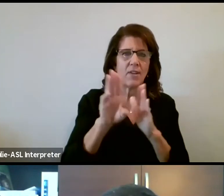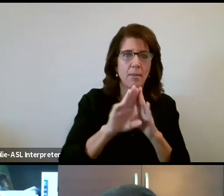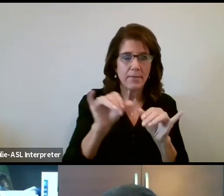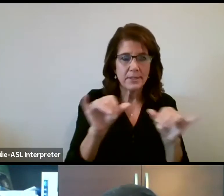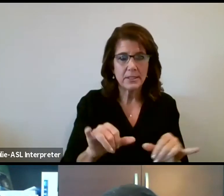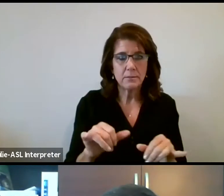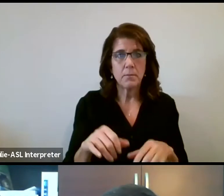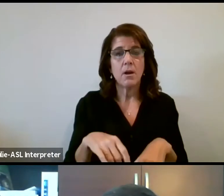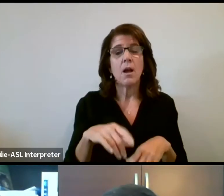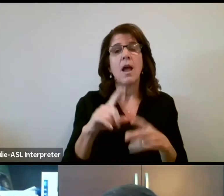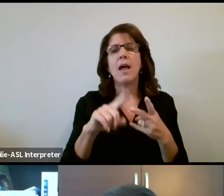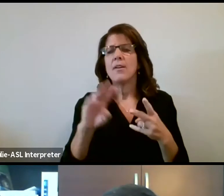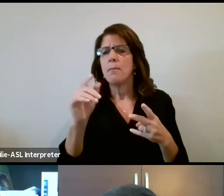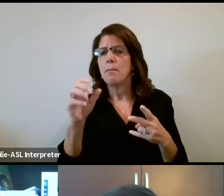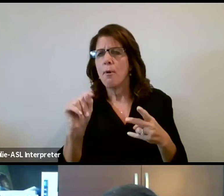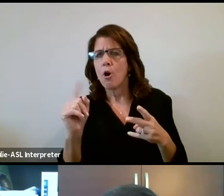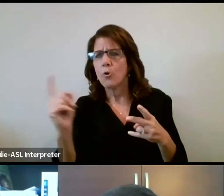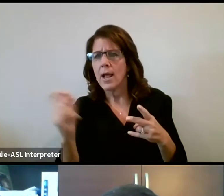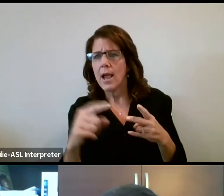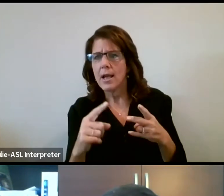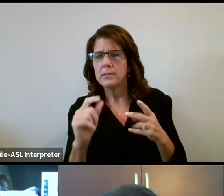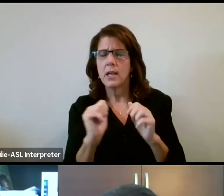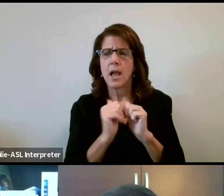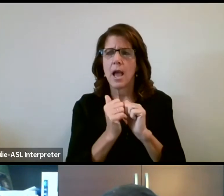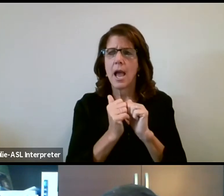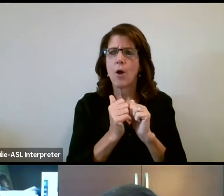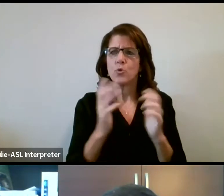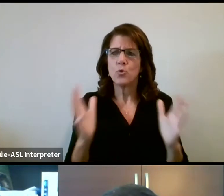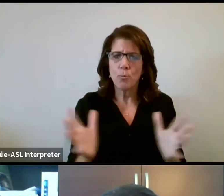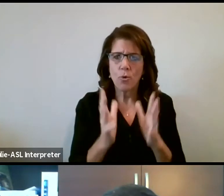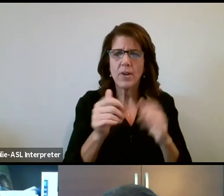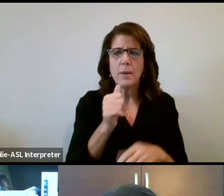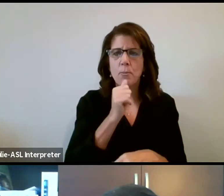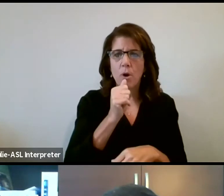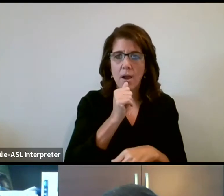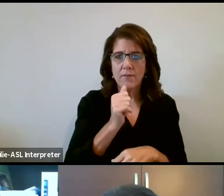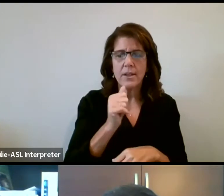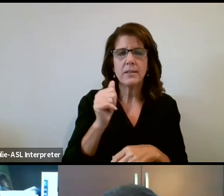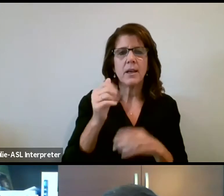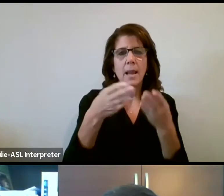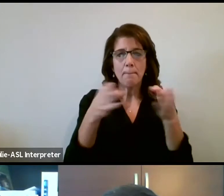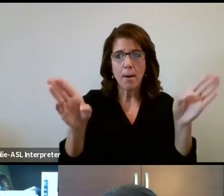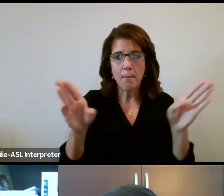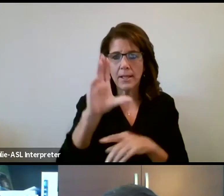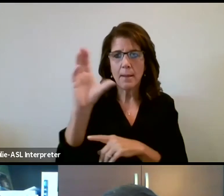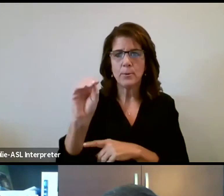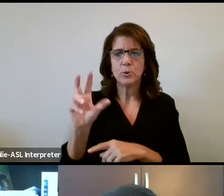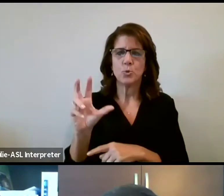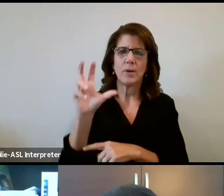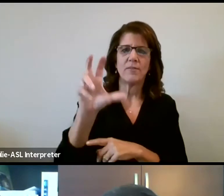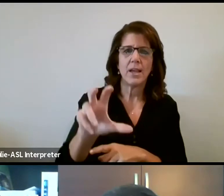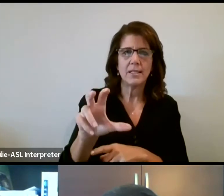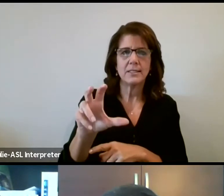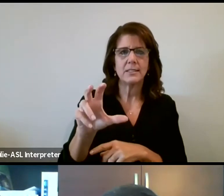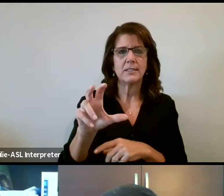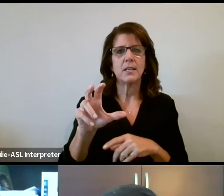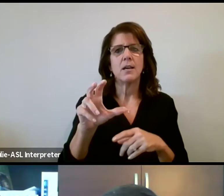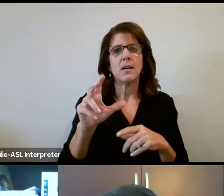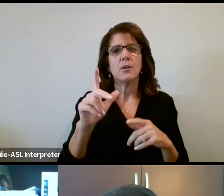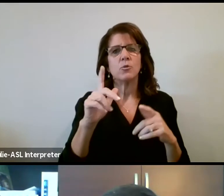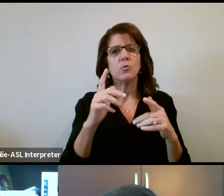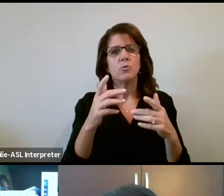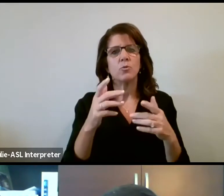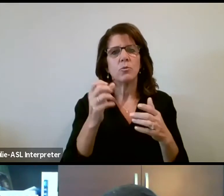Connected to that, Margaret has also asked, how do you motivate private and public companies to invest in closing the technology gap to